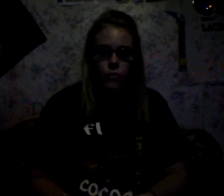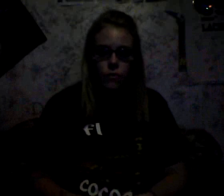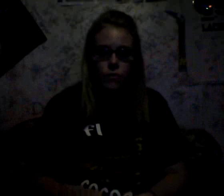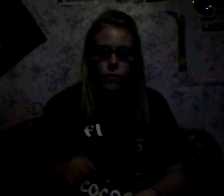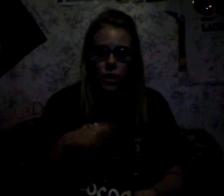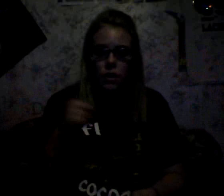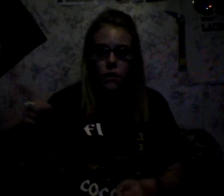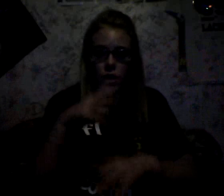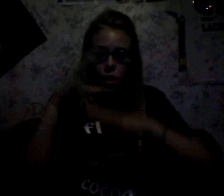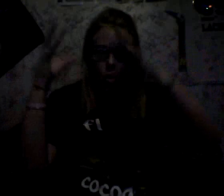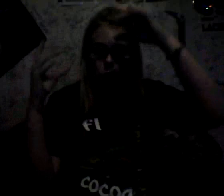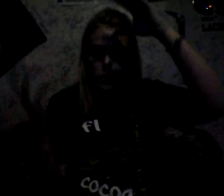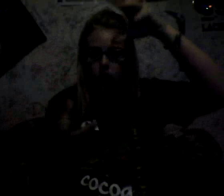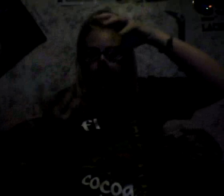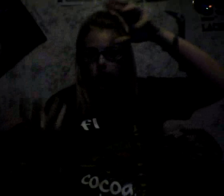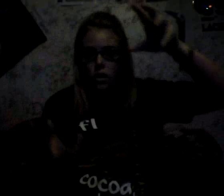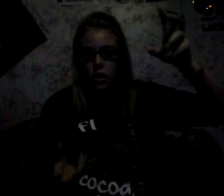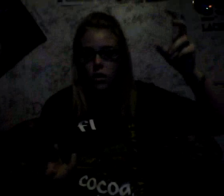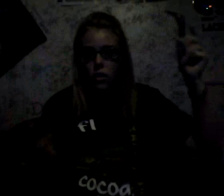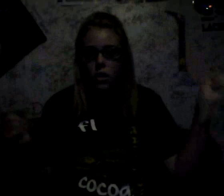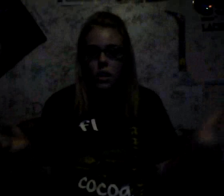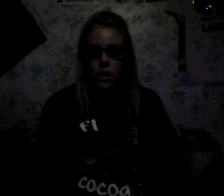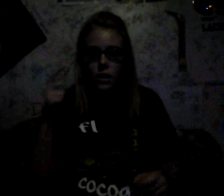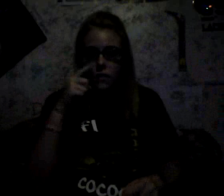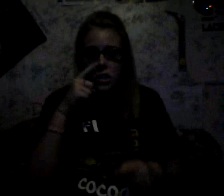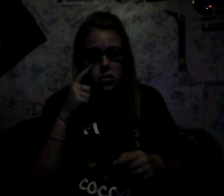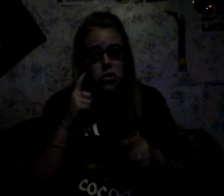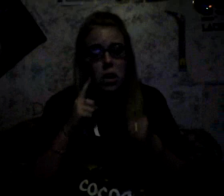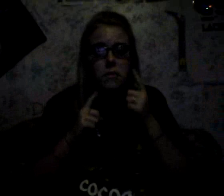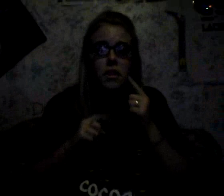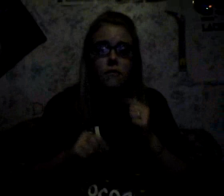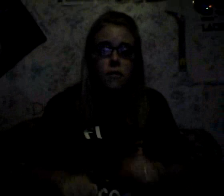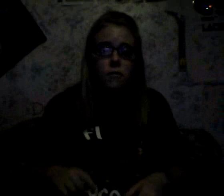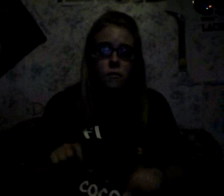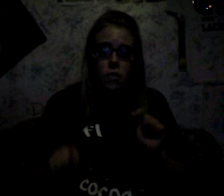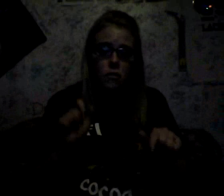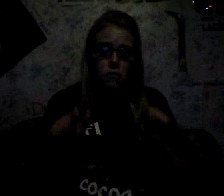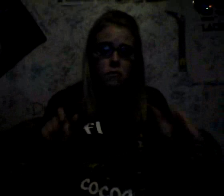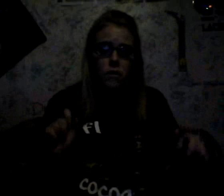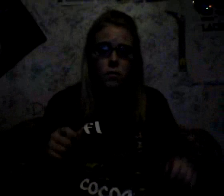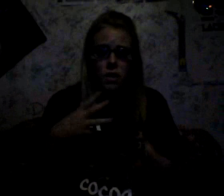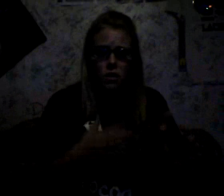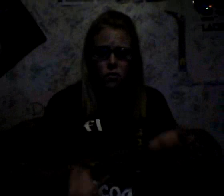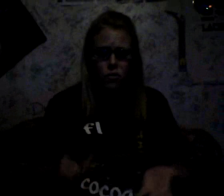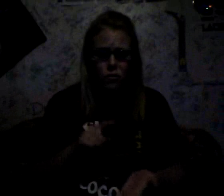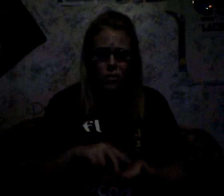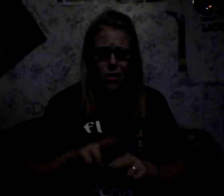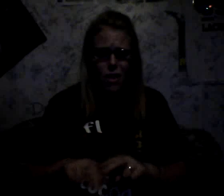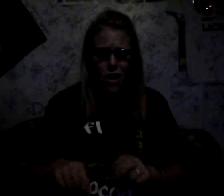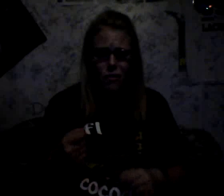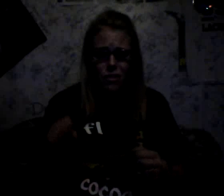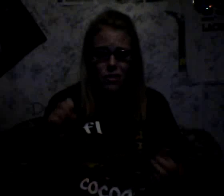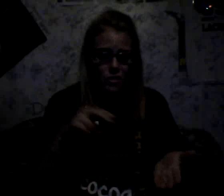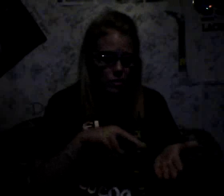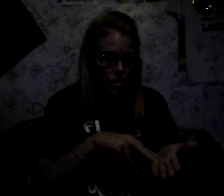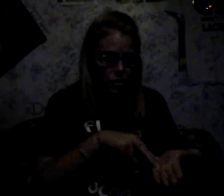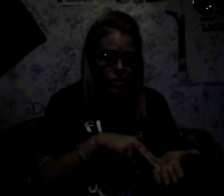You make me real better. You leave teardrops everywhere. You make me feel my mind when you're standing